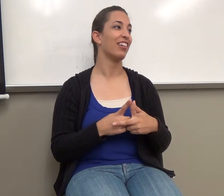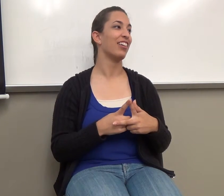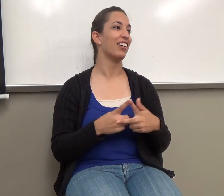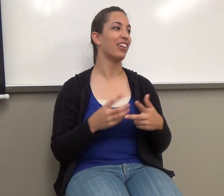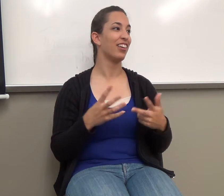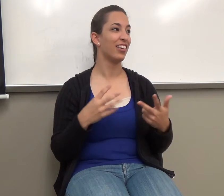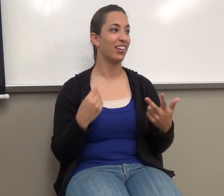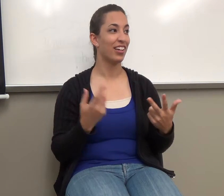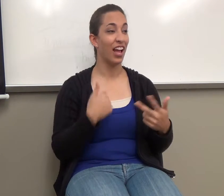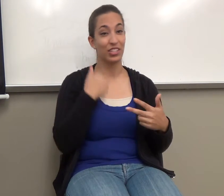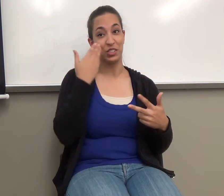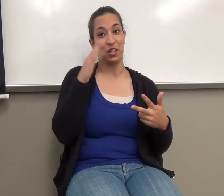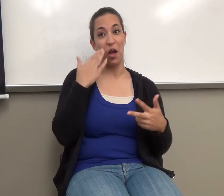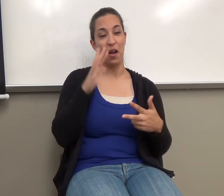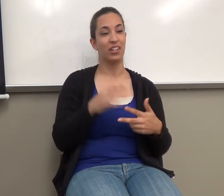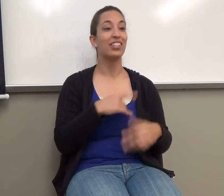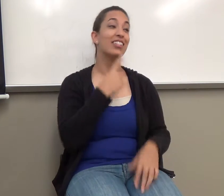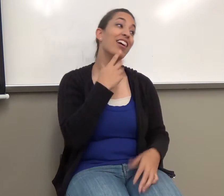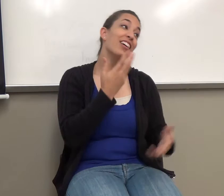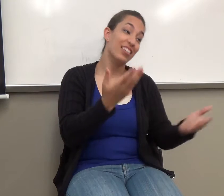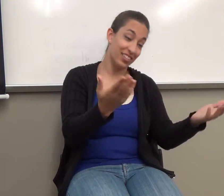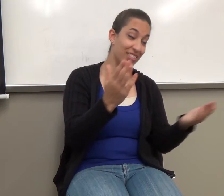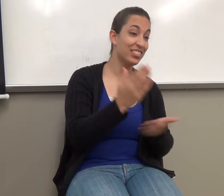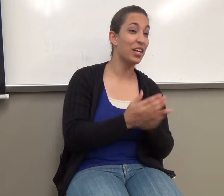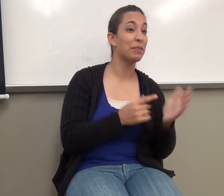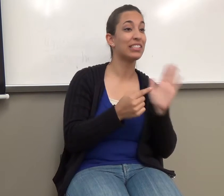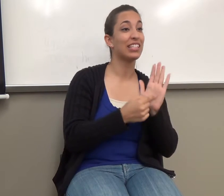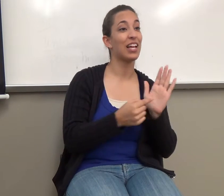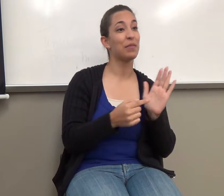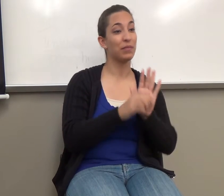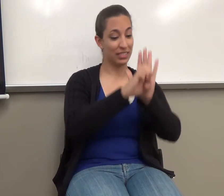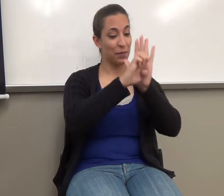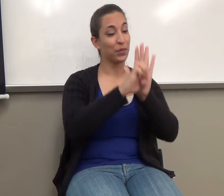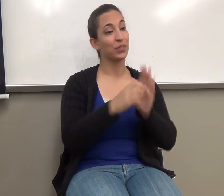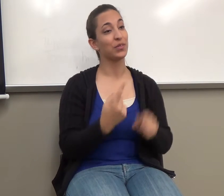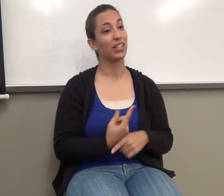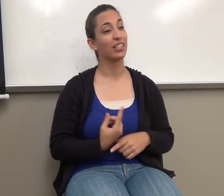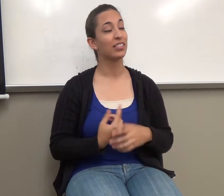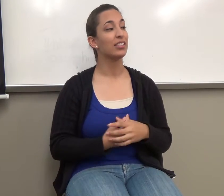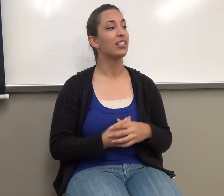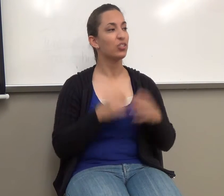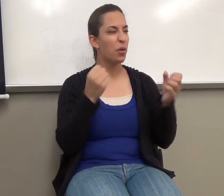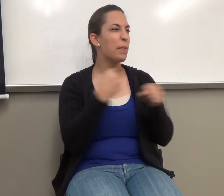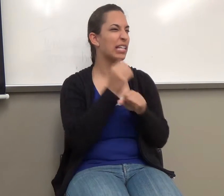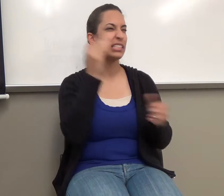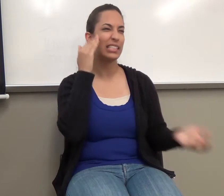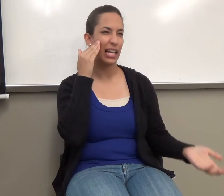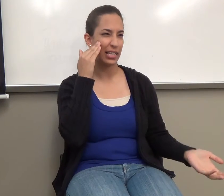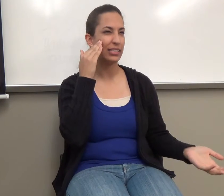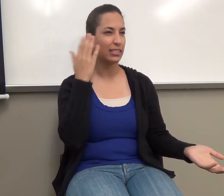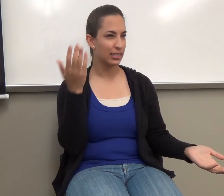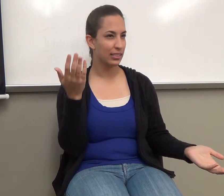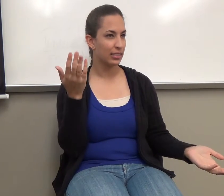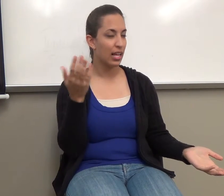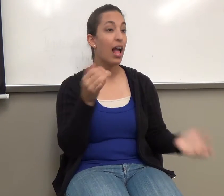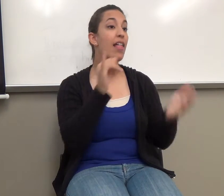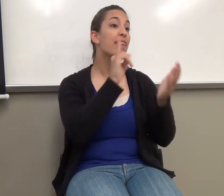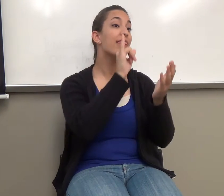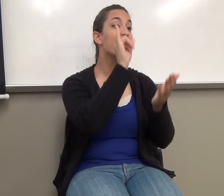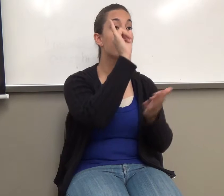yeah, there are some examples there, yeah. Okay, does that make sense? That one might turn